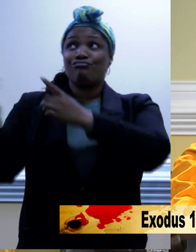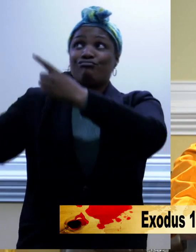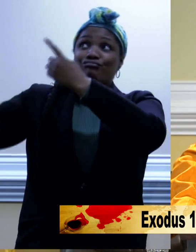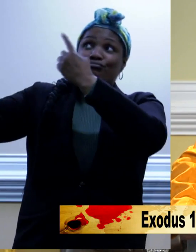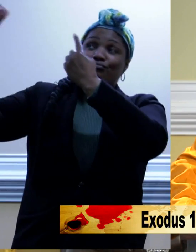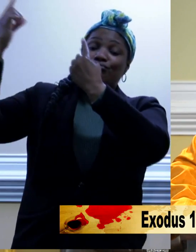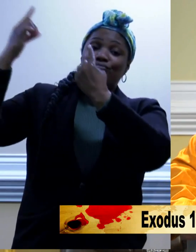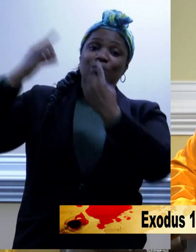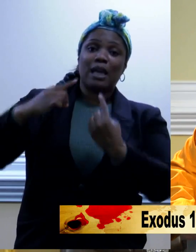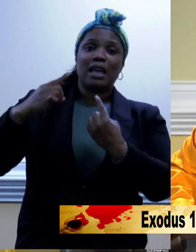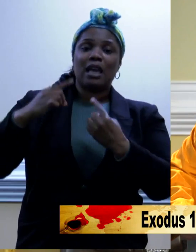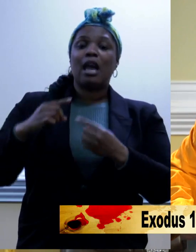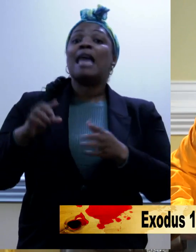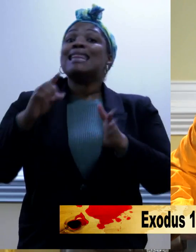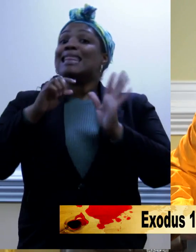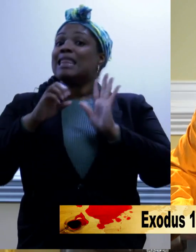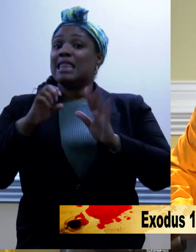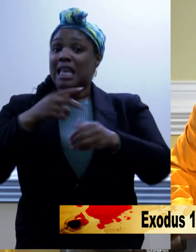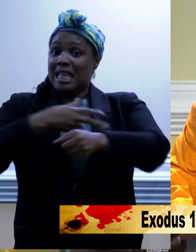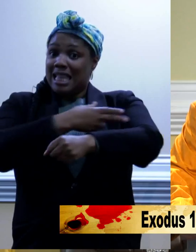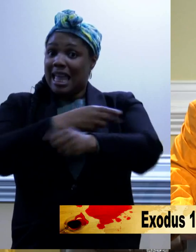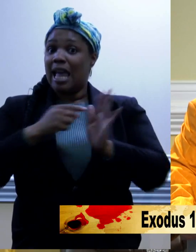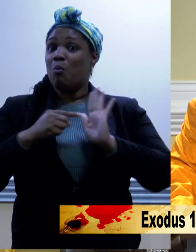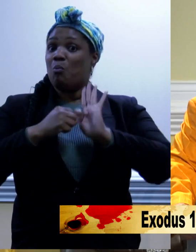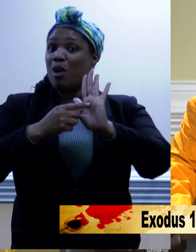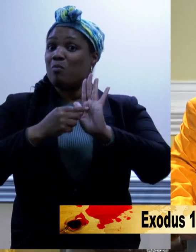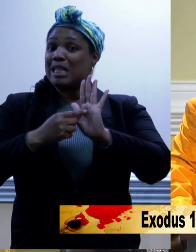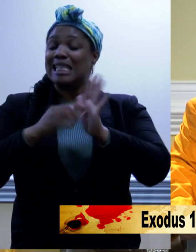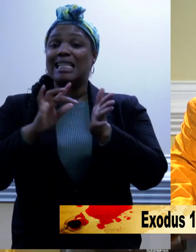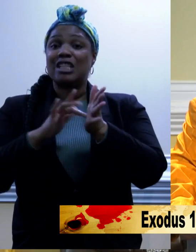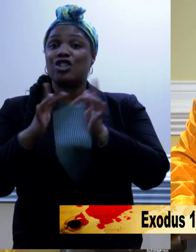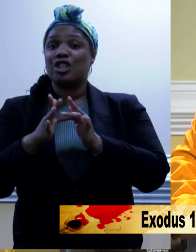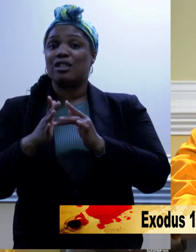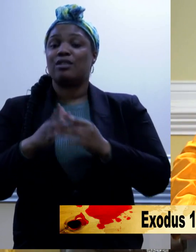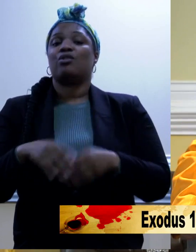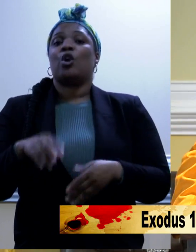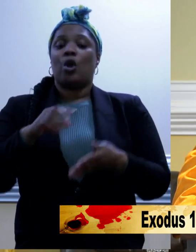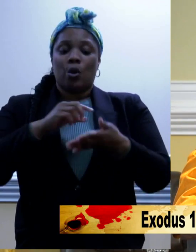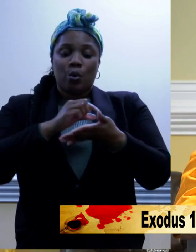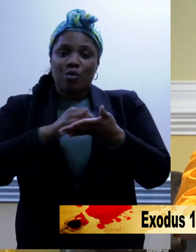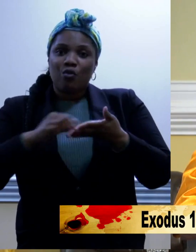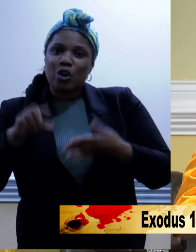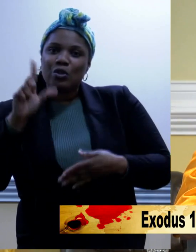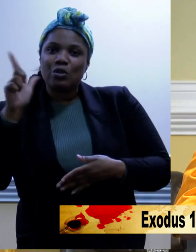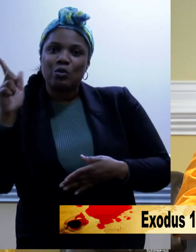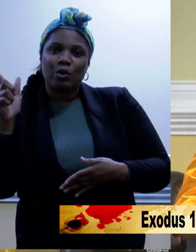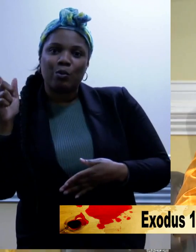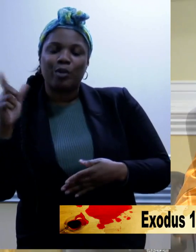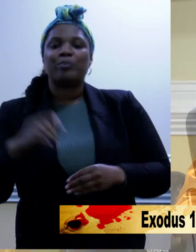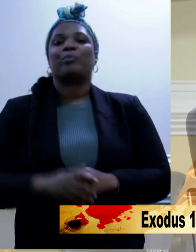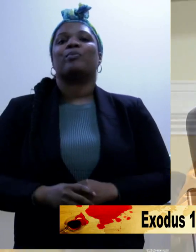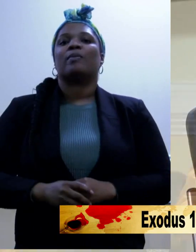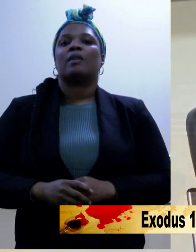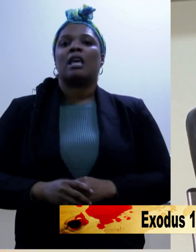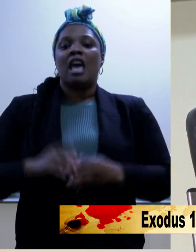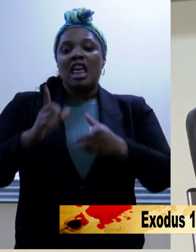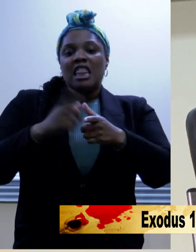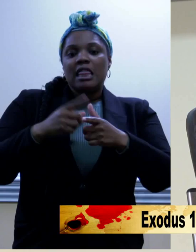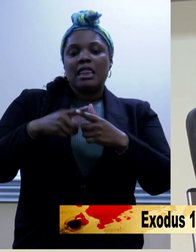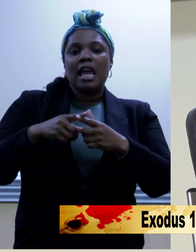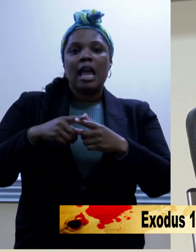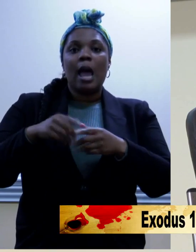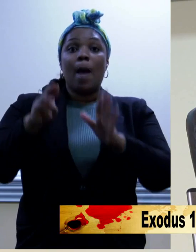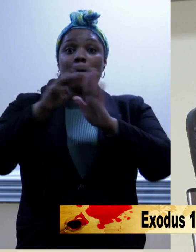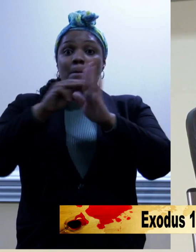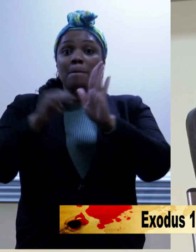that lamb represented him. Skip down to verse 21. Verse 21 and go ahead. Then Moses called for